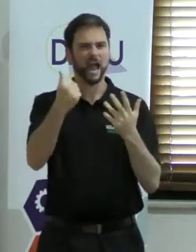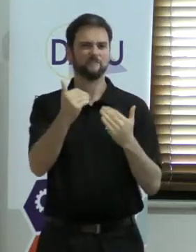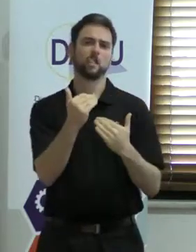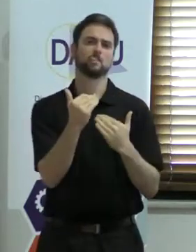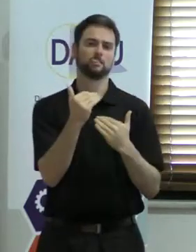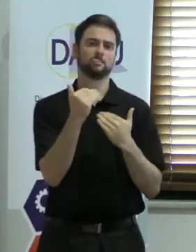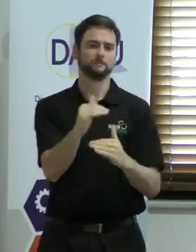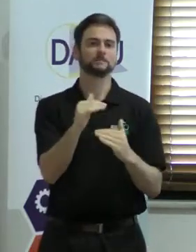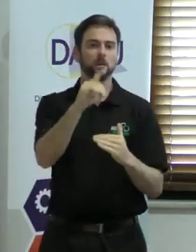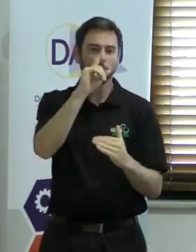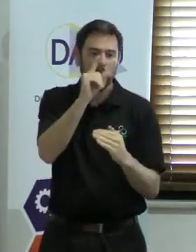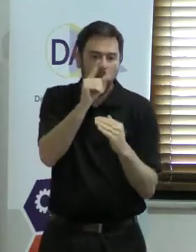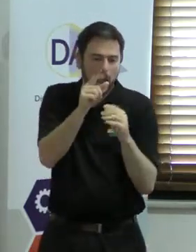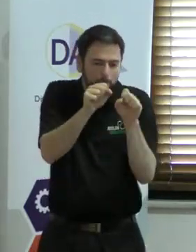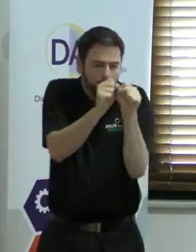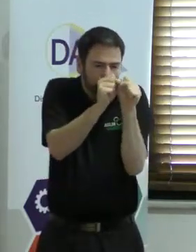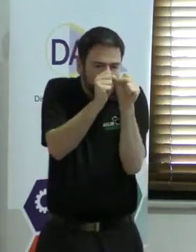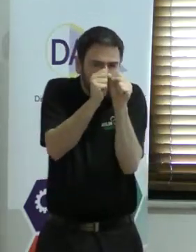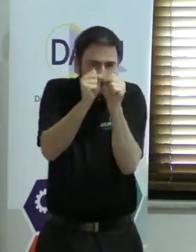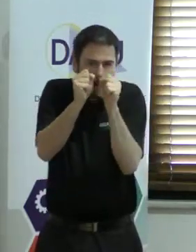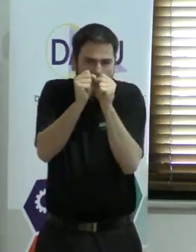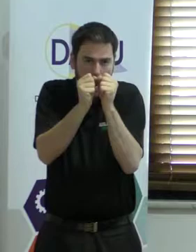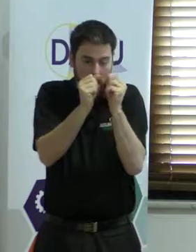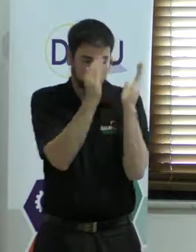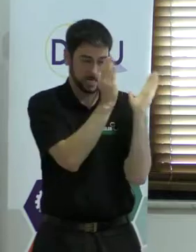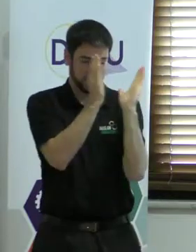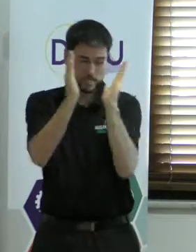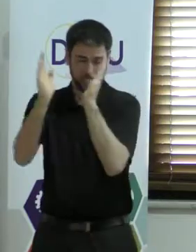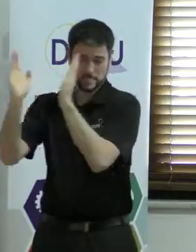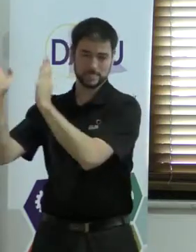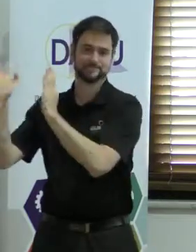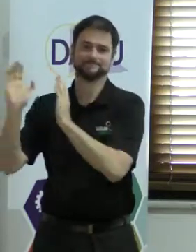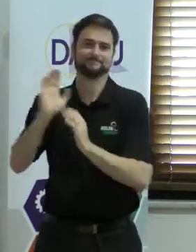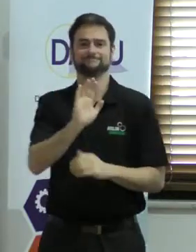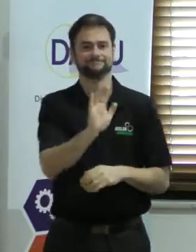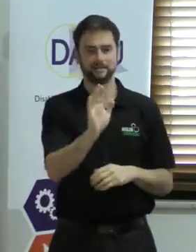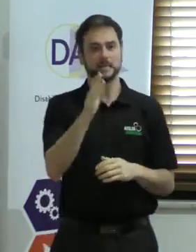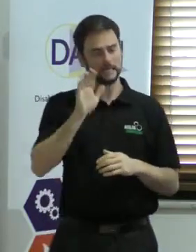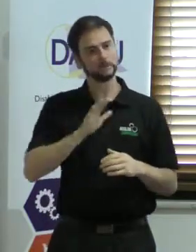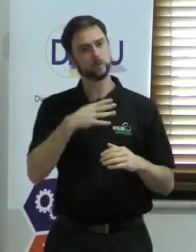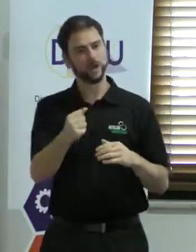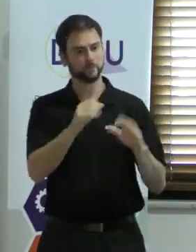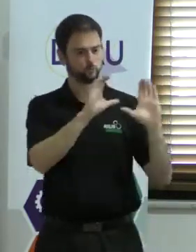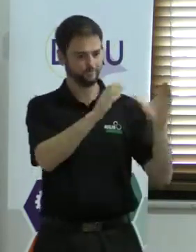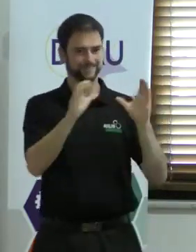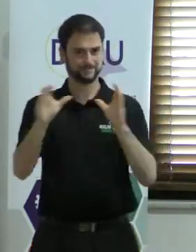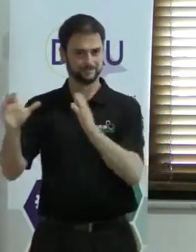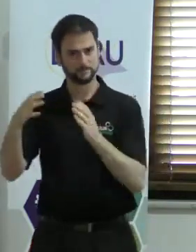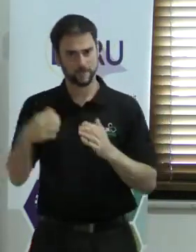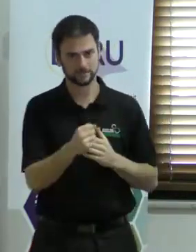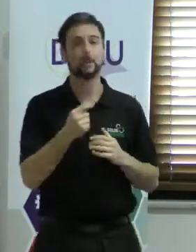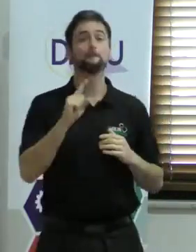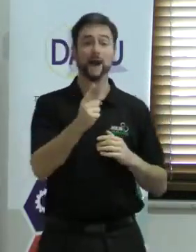data collection process can identify. But we've actually been thinking about this a bit at Daru